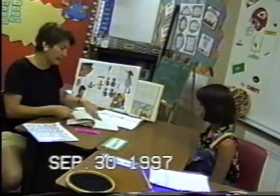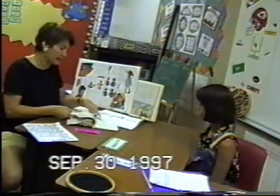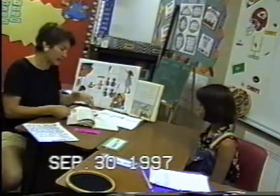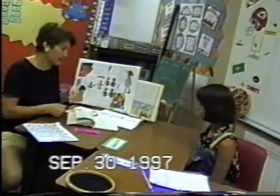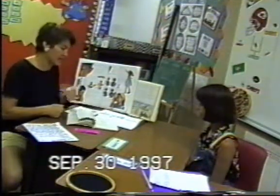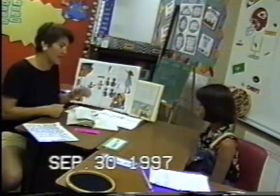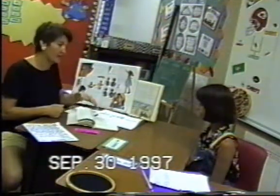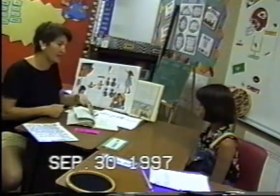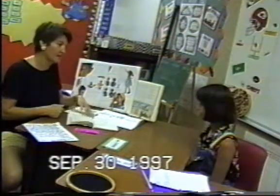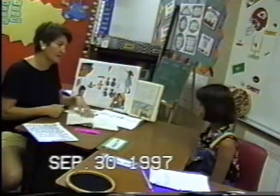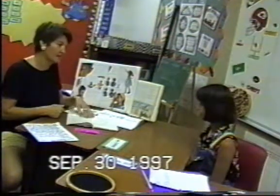Next is the,